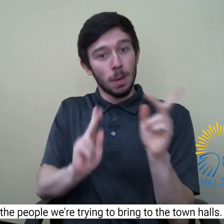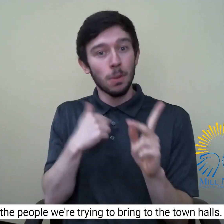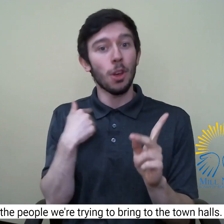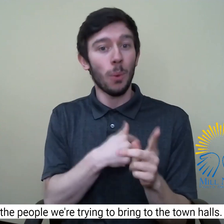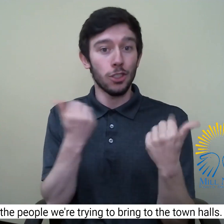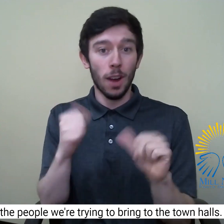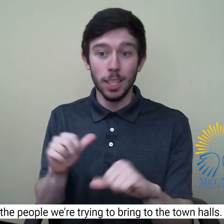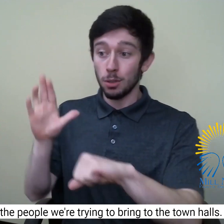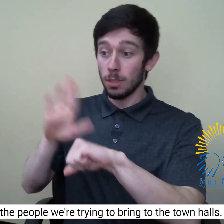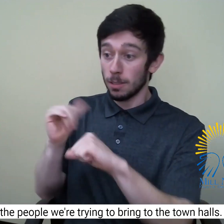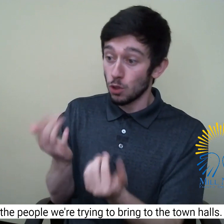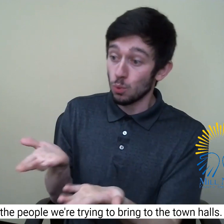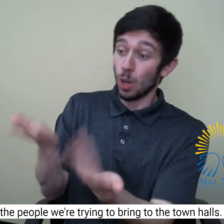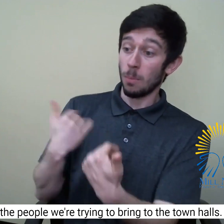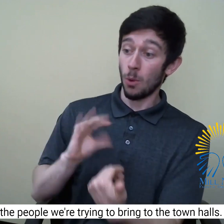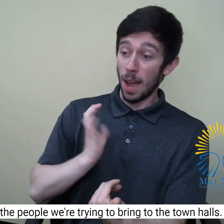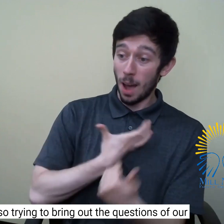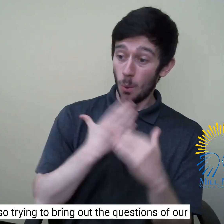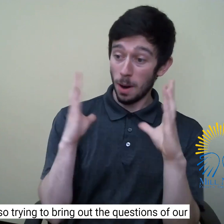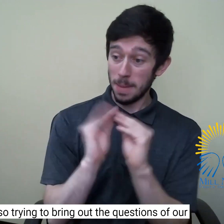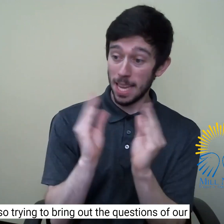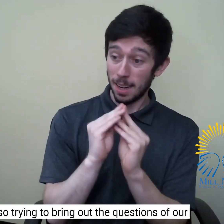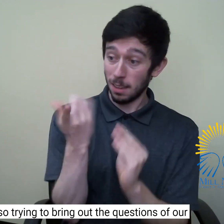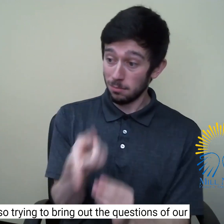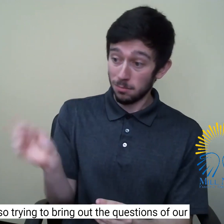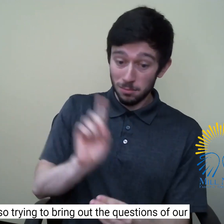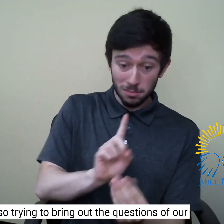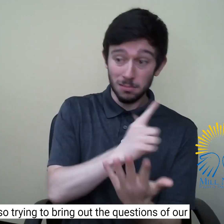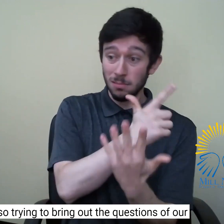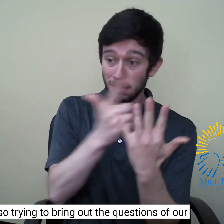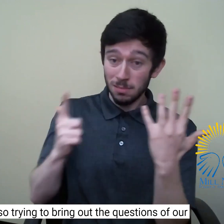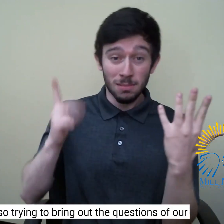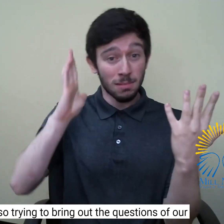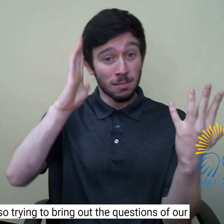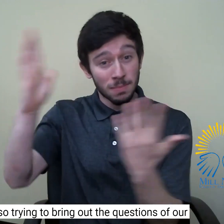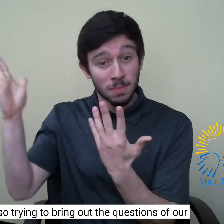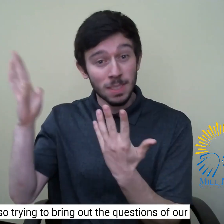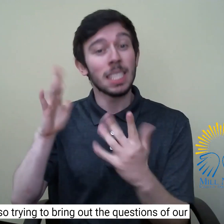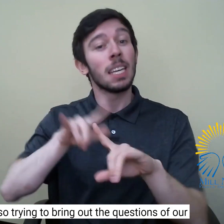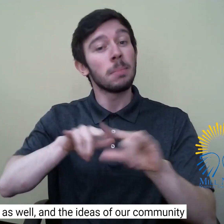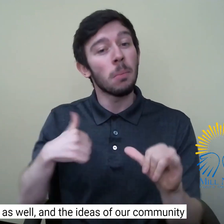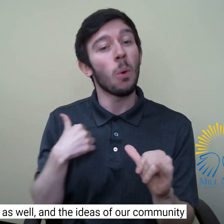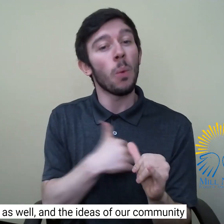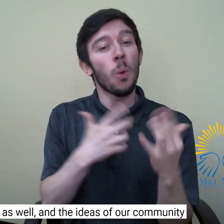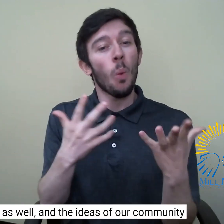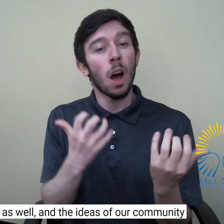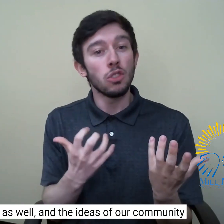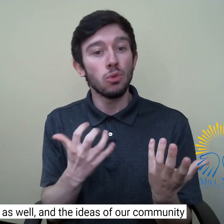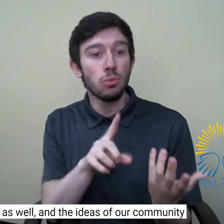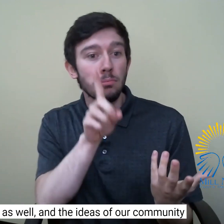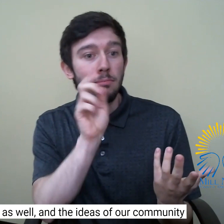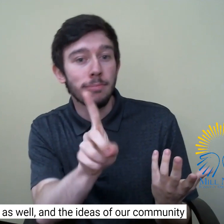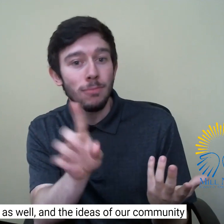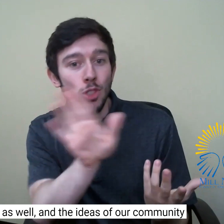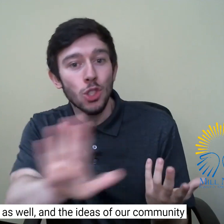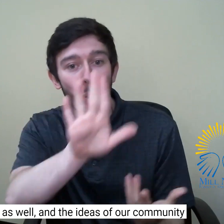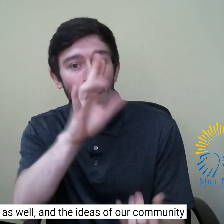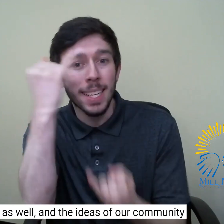trying to bring to the town halls, but we're also trying to bring out the questions of our community as well and the ideas of our community so